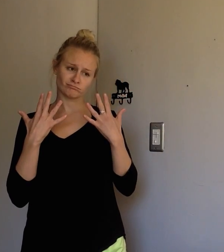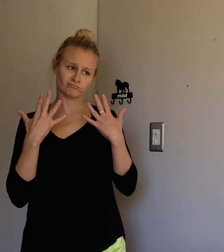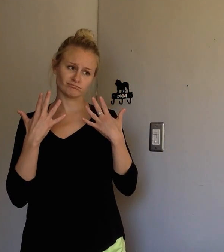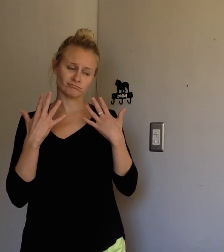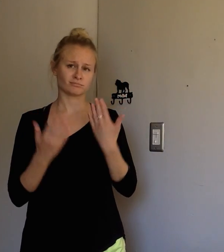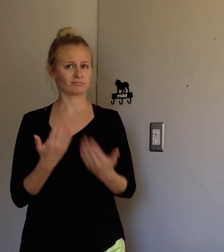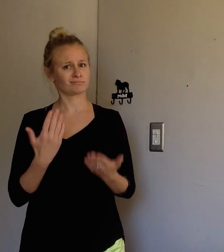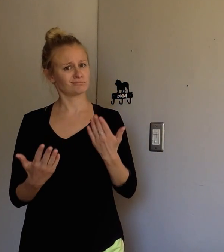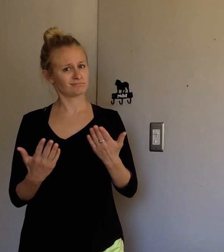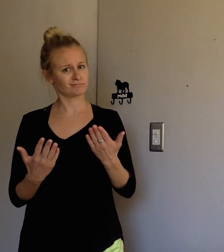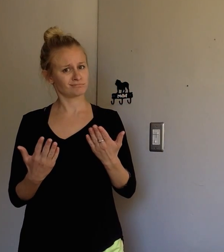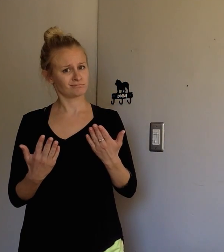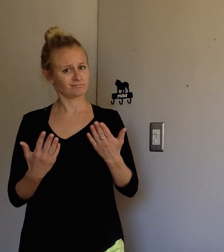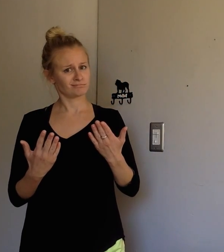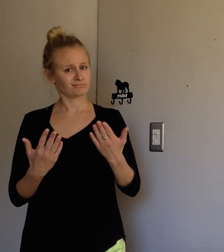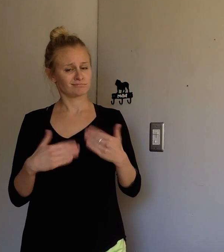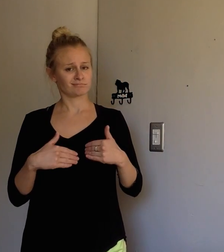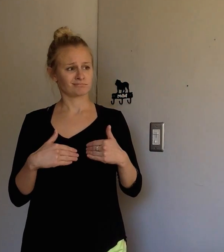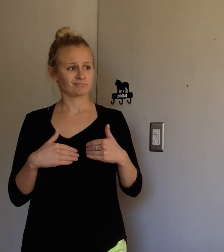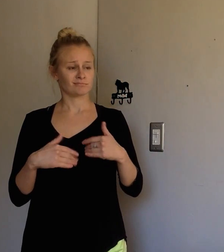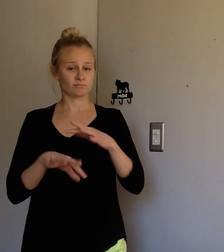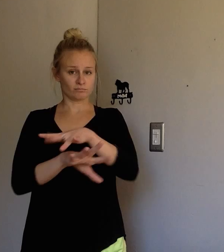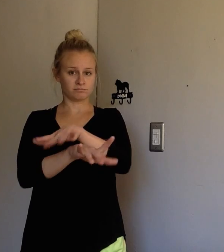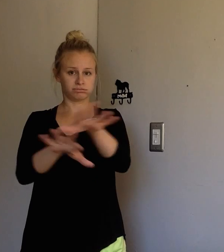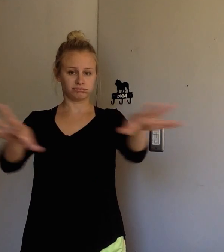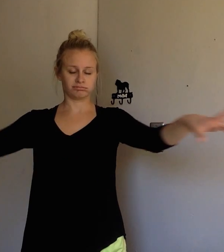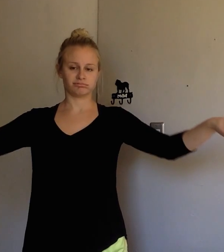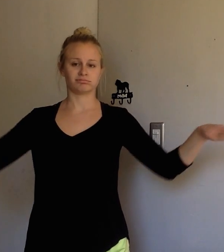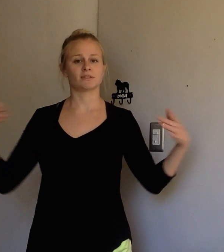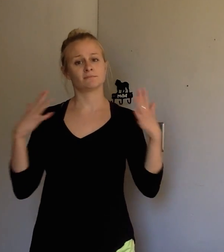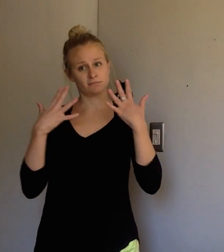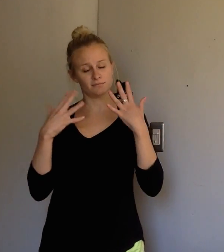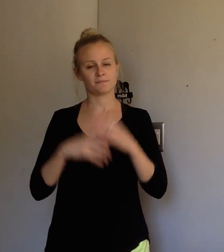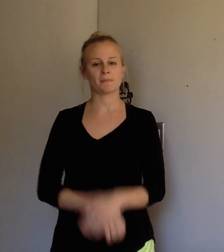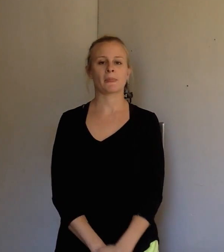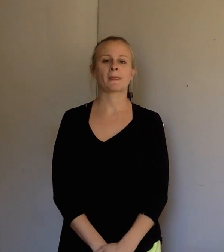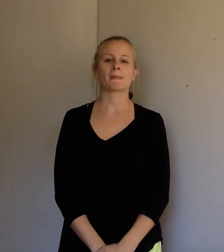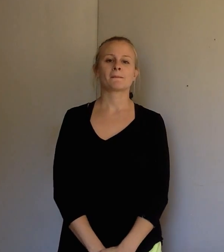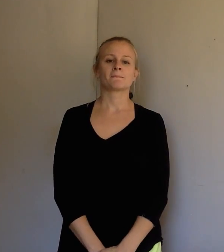neurobiological evidence about how human beings vocalise that suggests there might be two